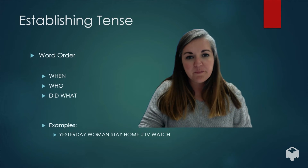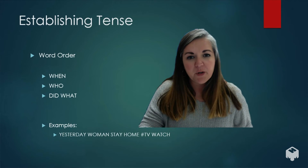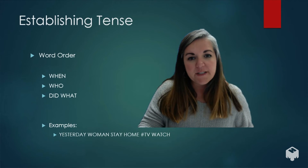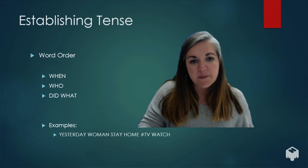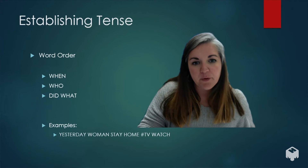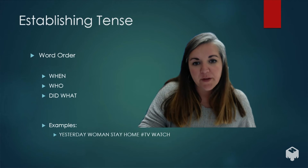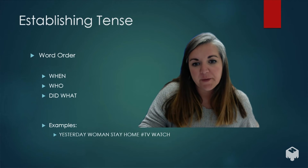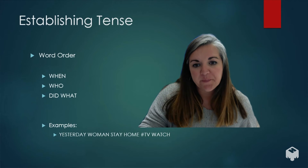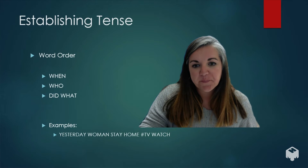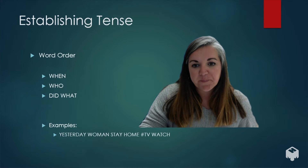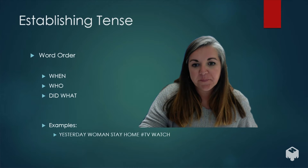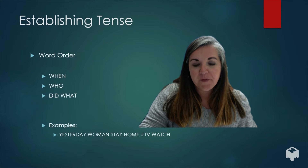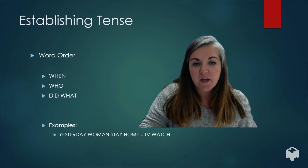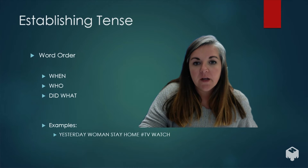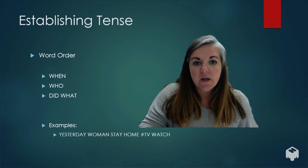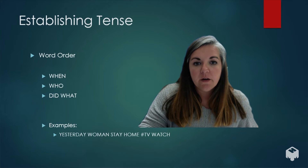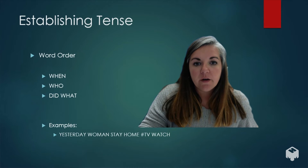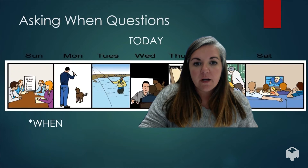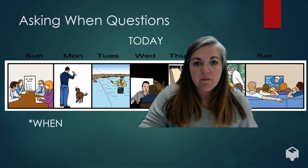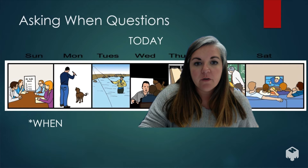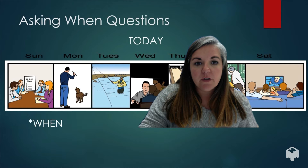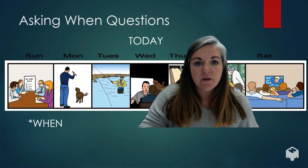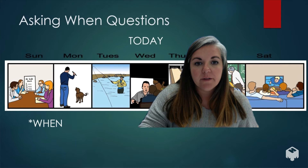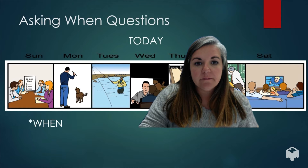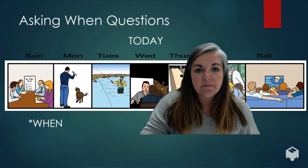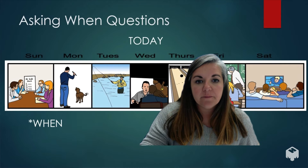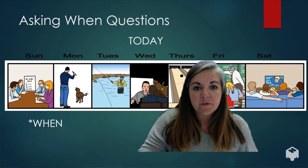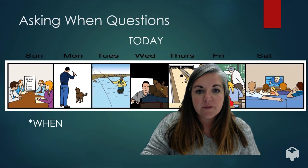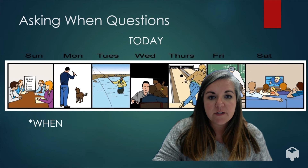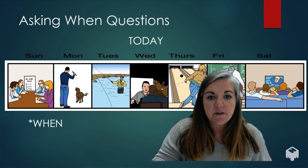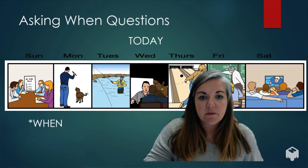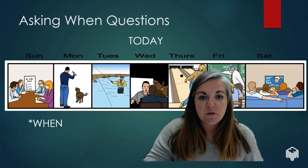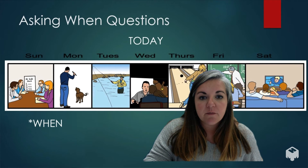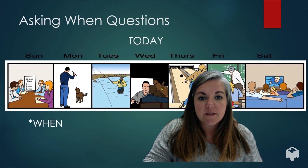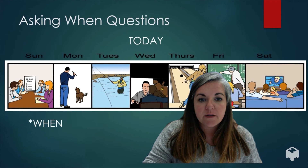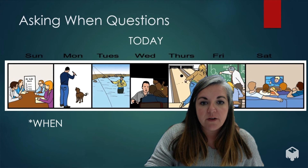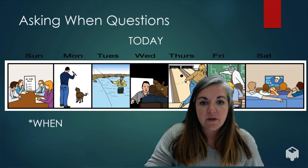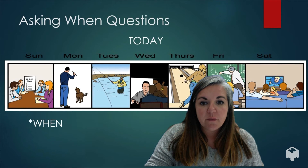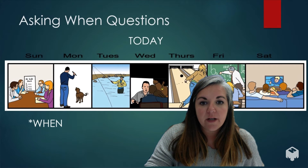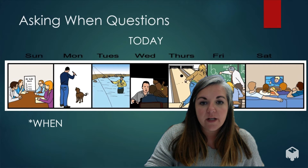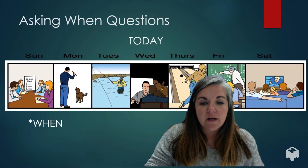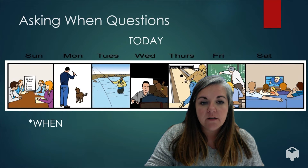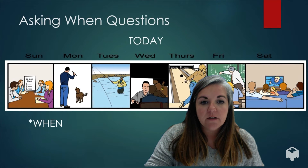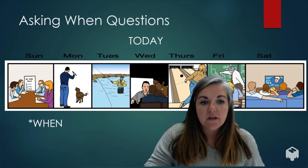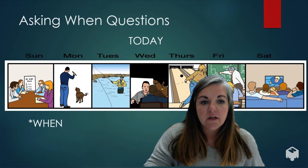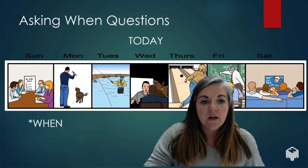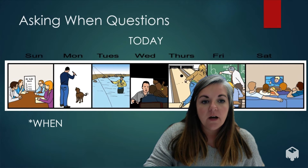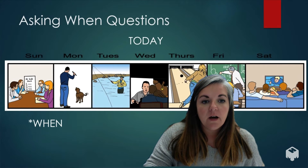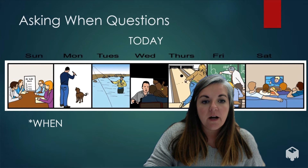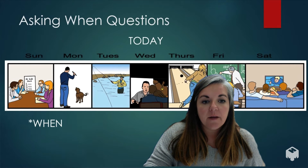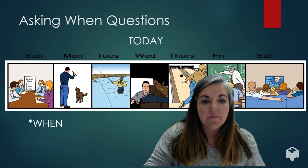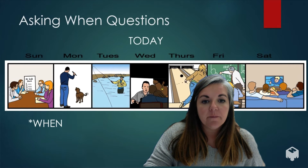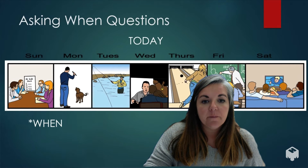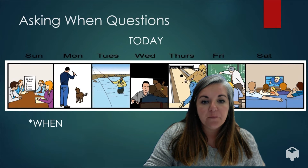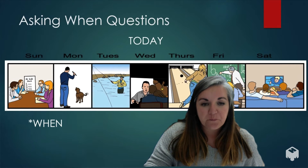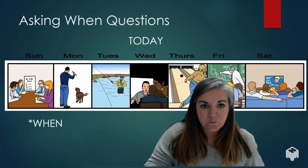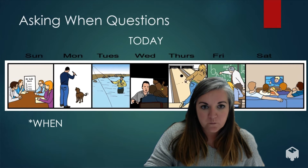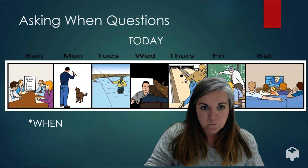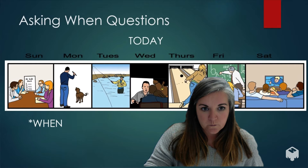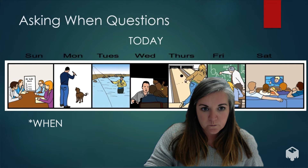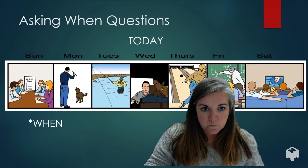So, pretty simple there. All right, moving on. Let's see if I can move myself out of the way here. All right.